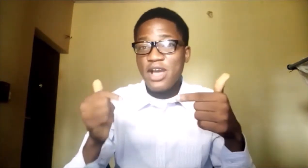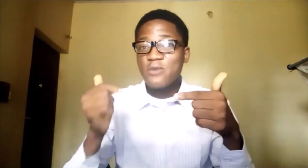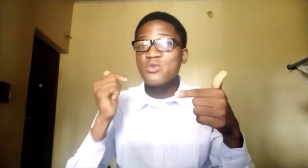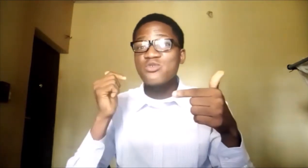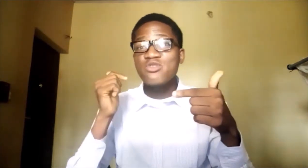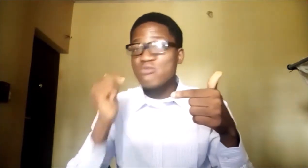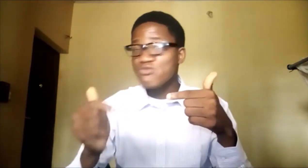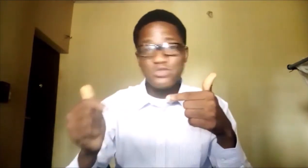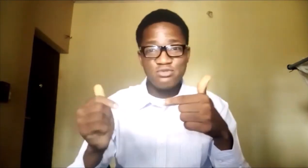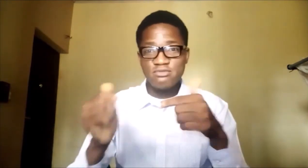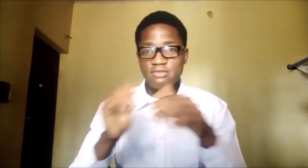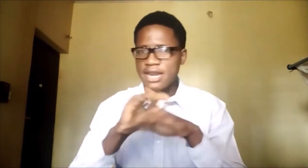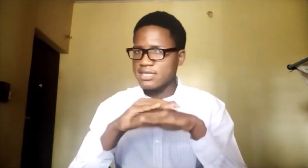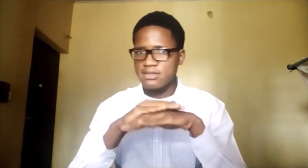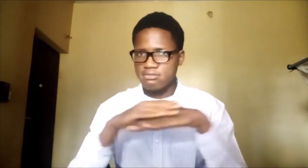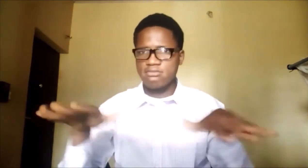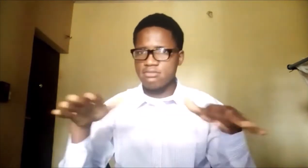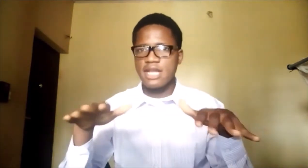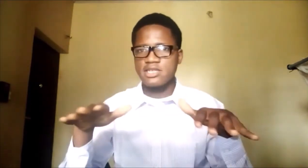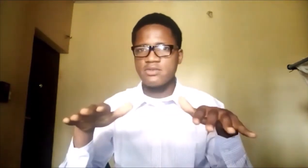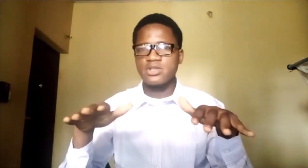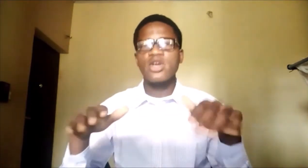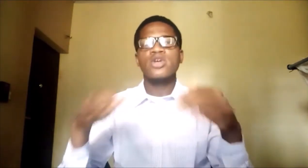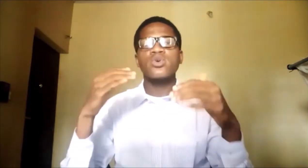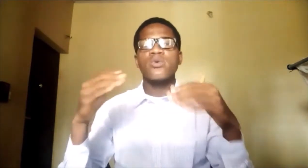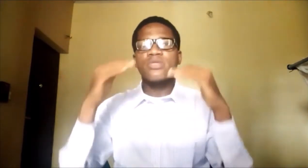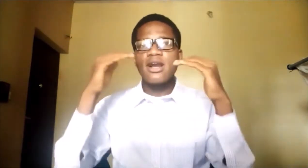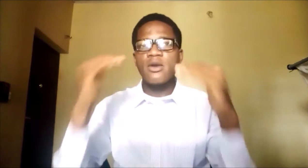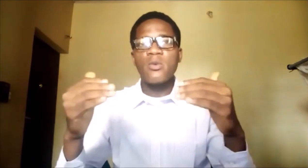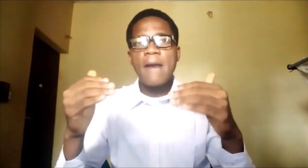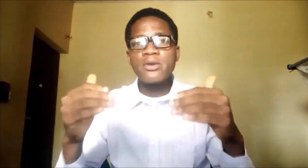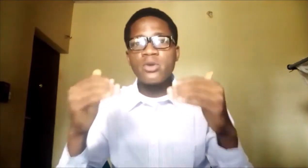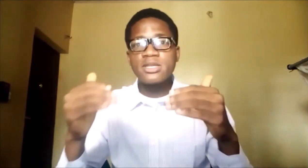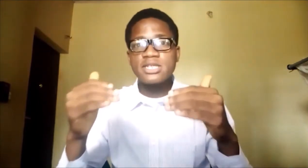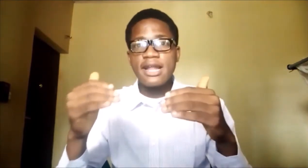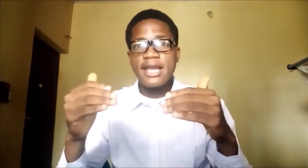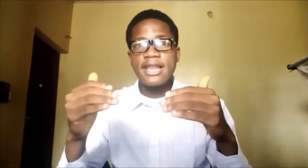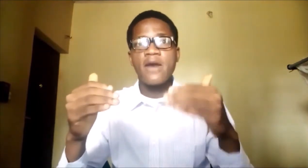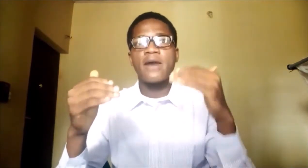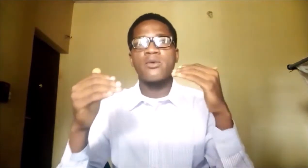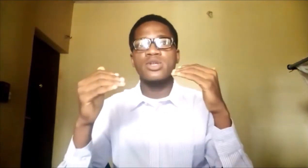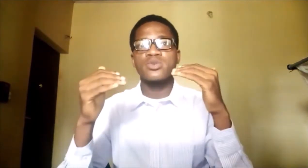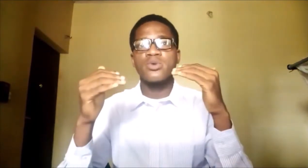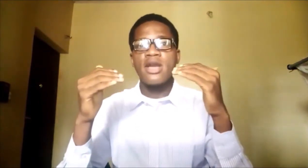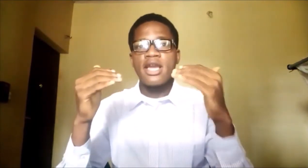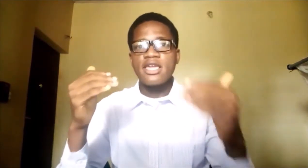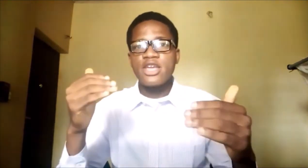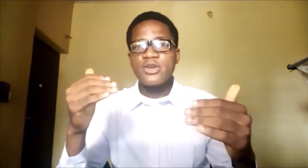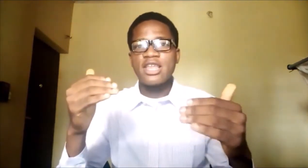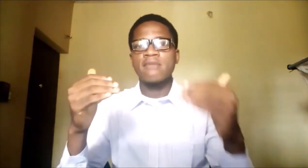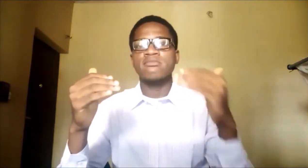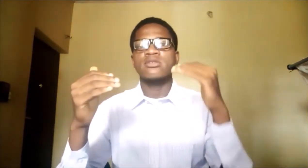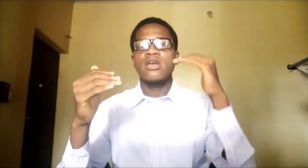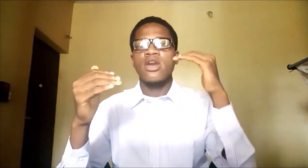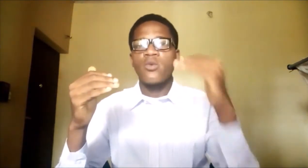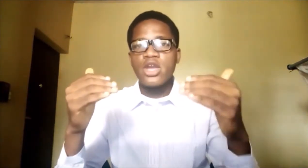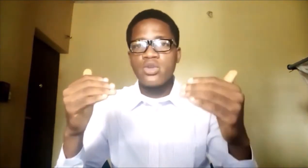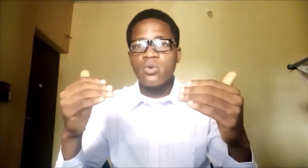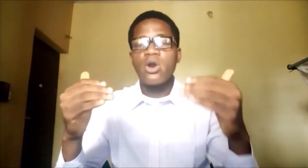will remove you. And that's serious. So I'm going to open the chat line now. I'm going to hear your names, where you work, and